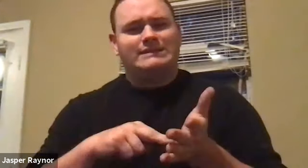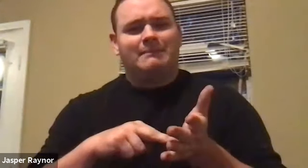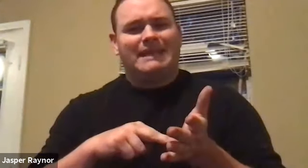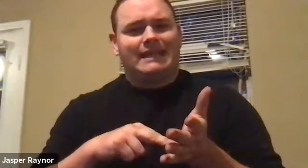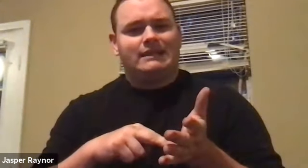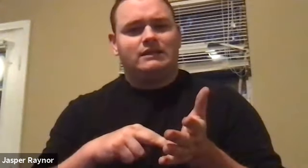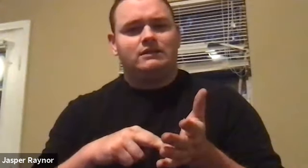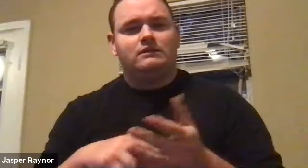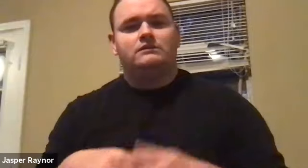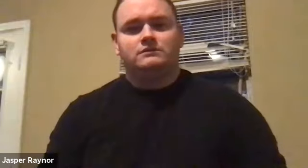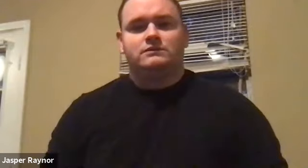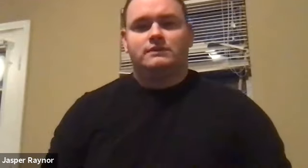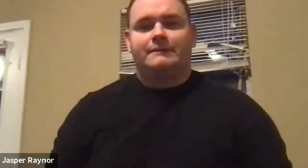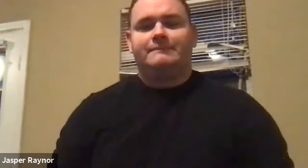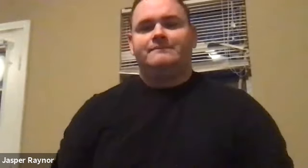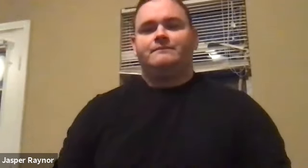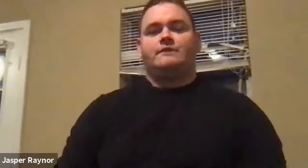it mean? Okay.